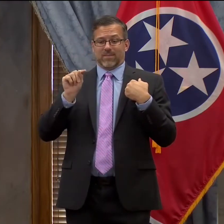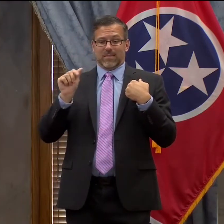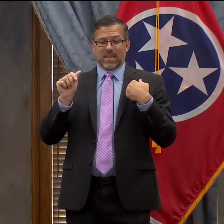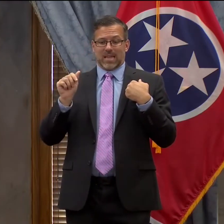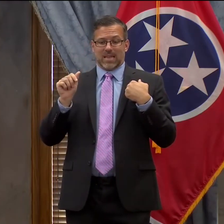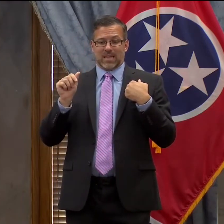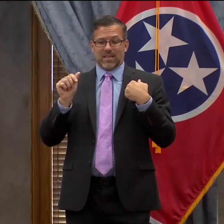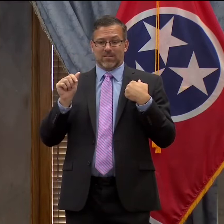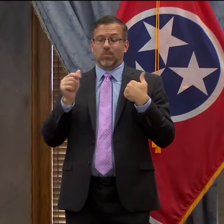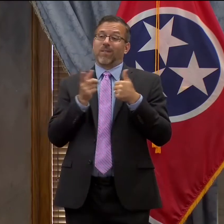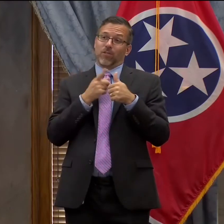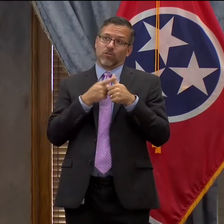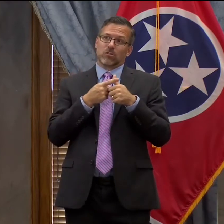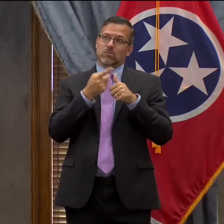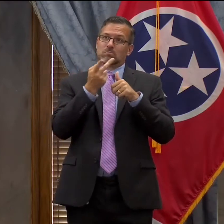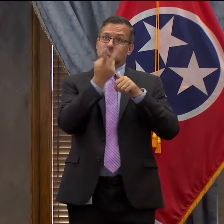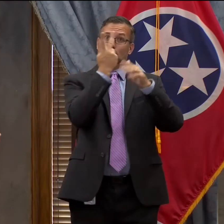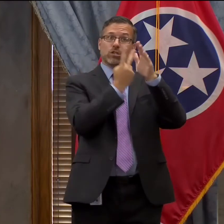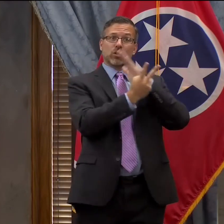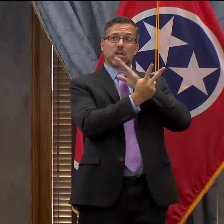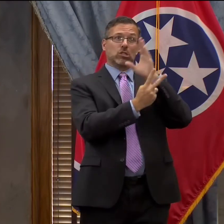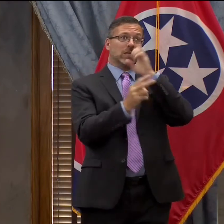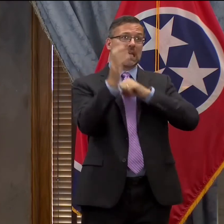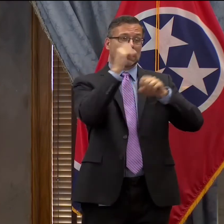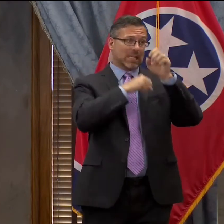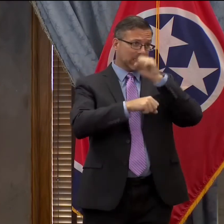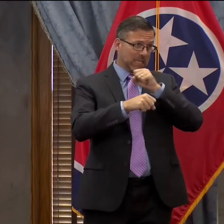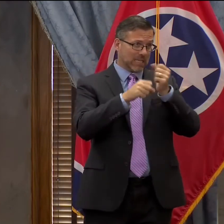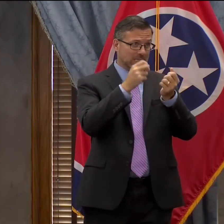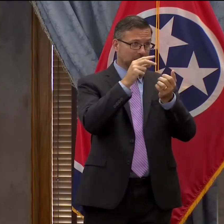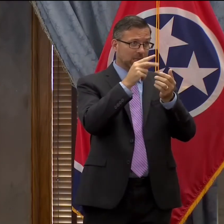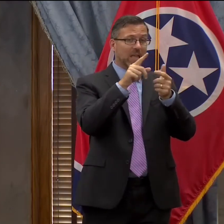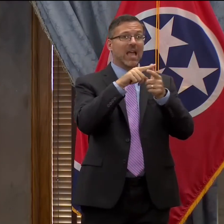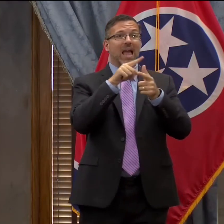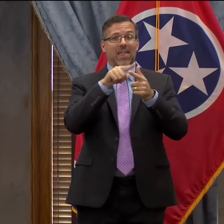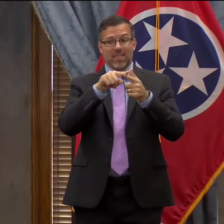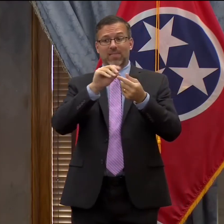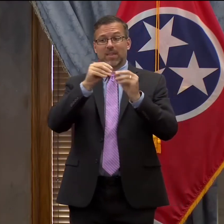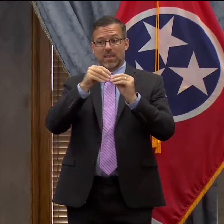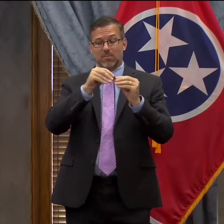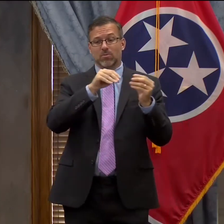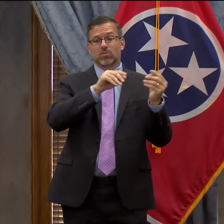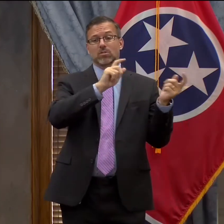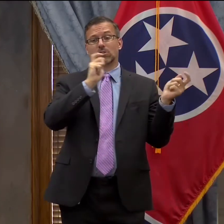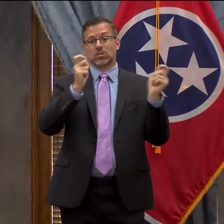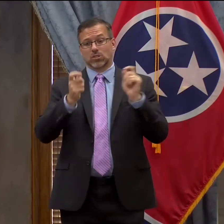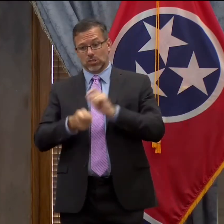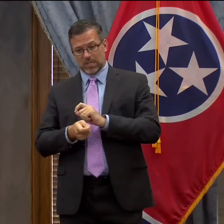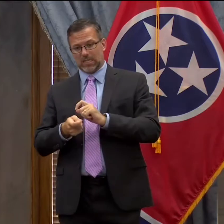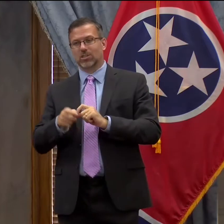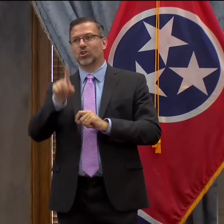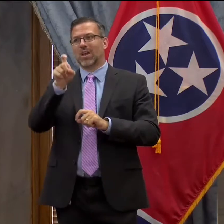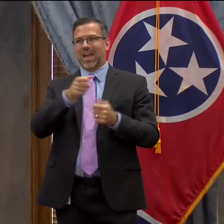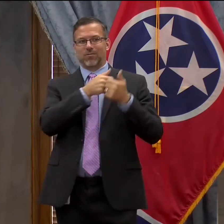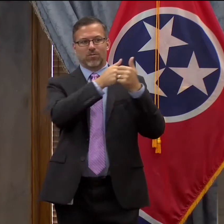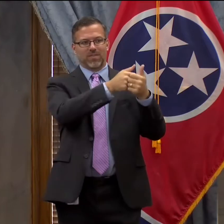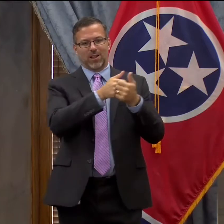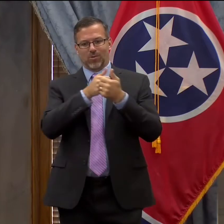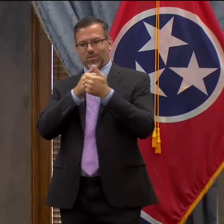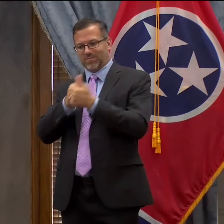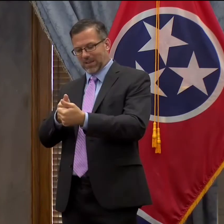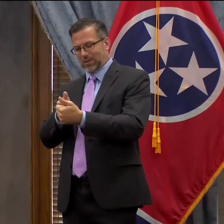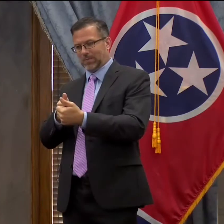First you use projections, and then you use real data on the ground to make decisions. I feel good about